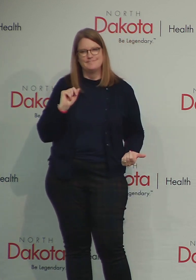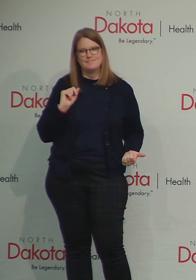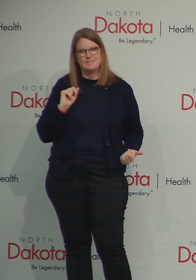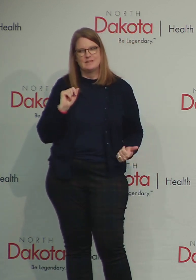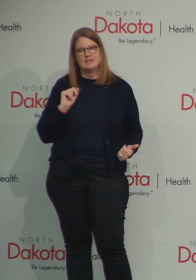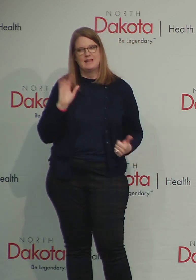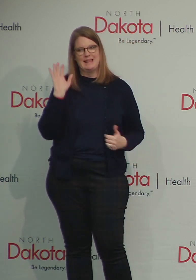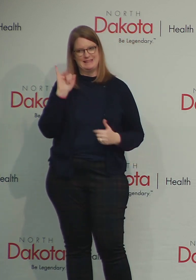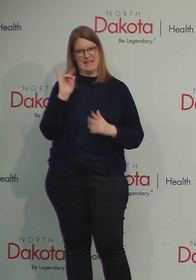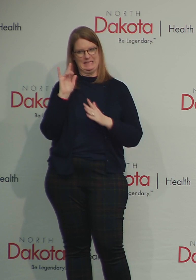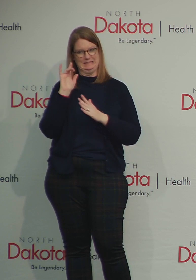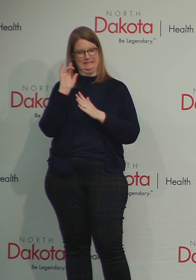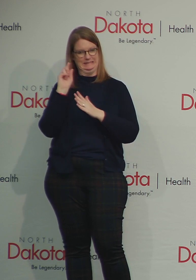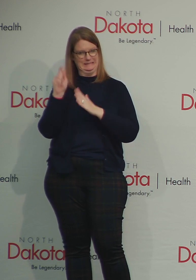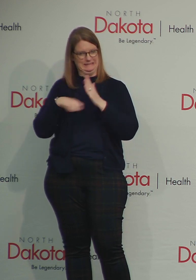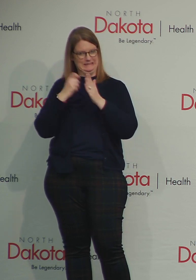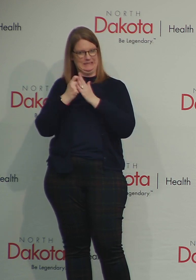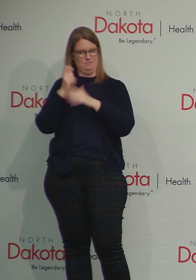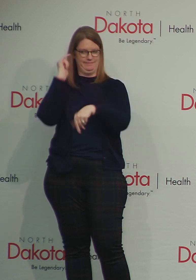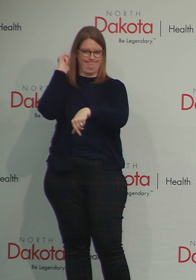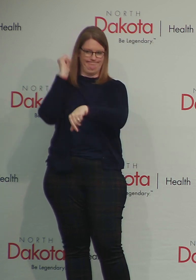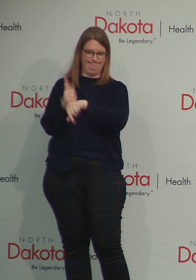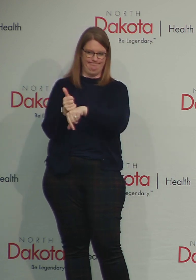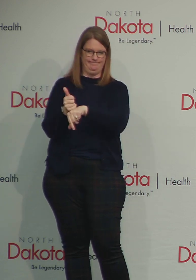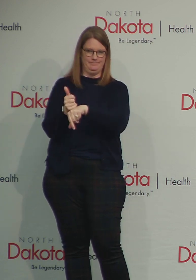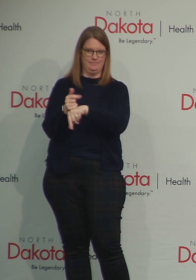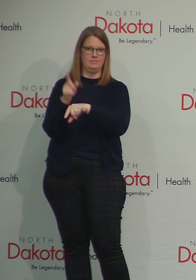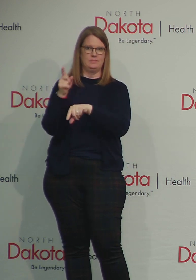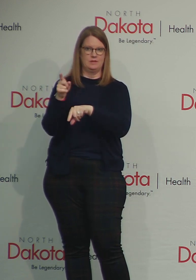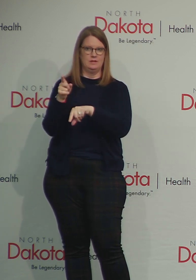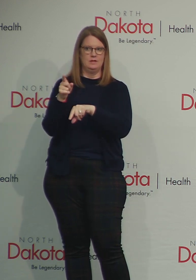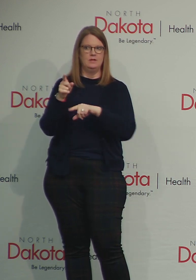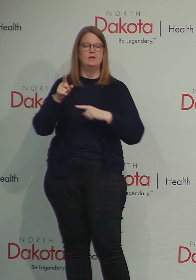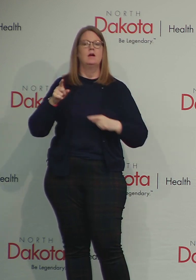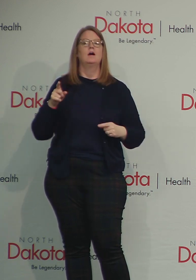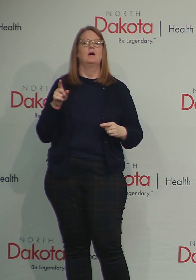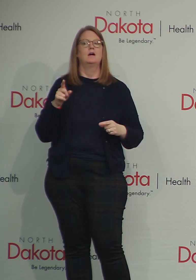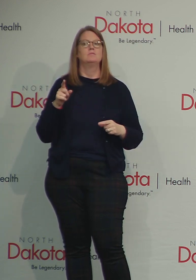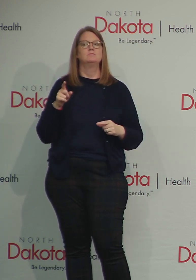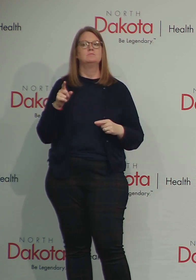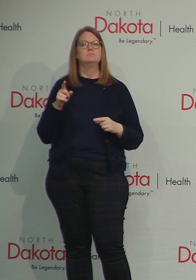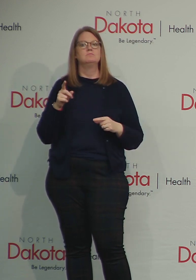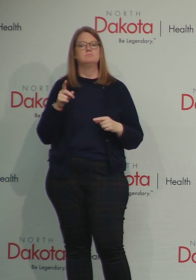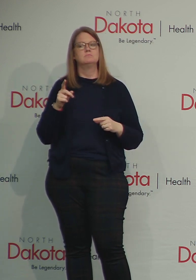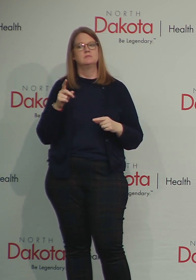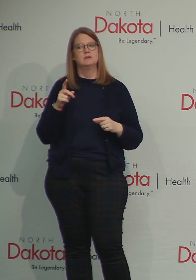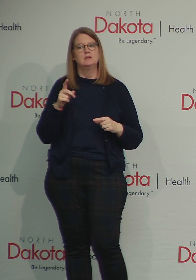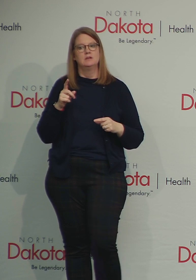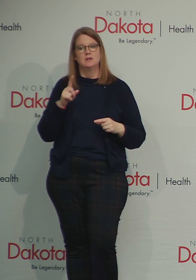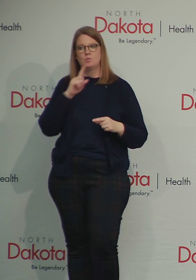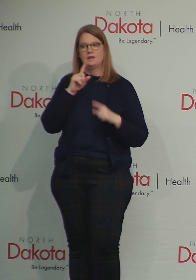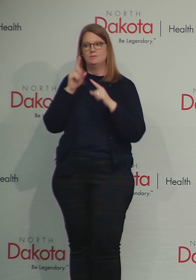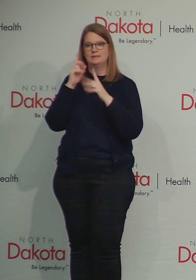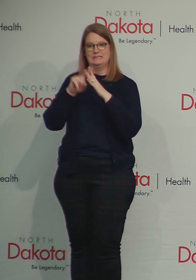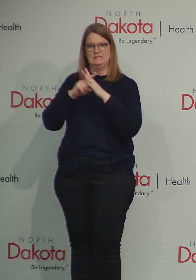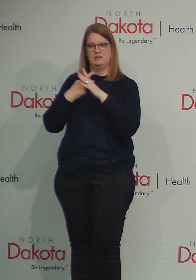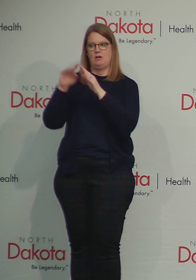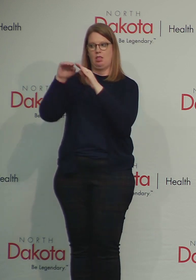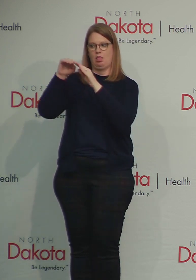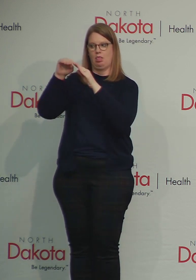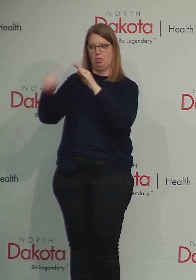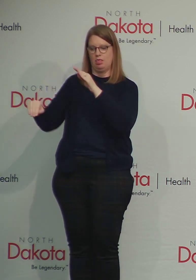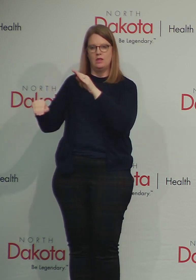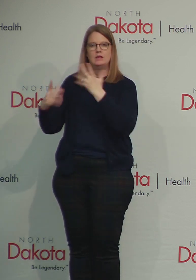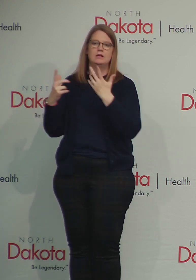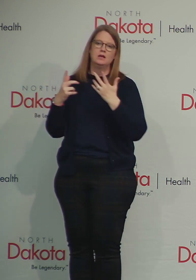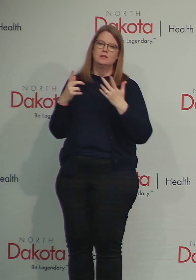that at the time we put it in, we saw results happen and we saw the line started to go down, makes me think that we did it